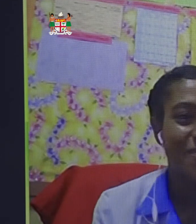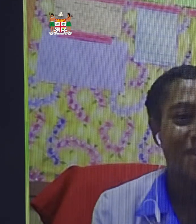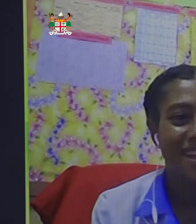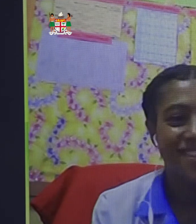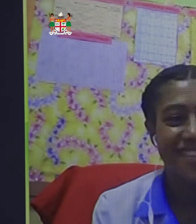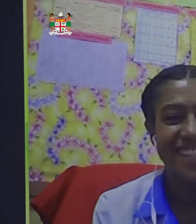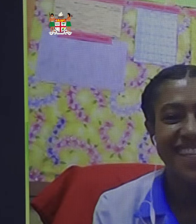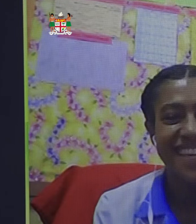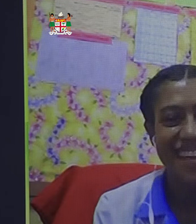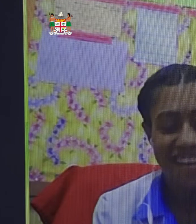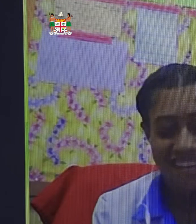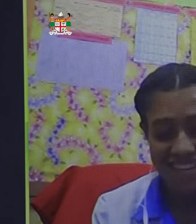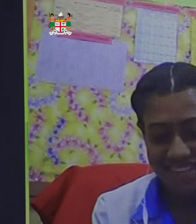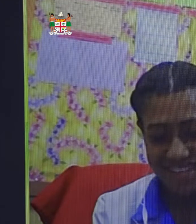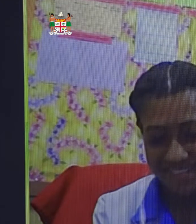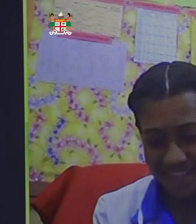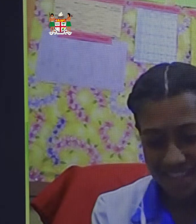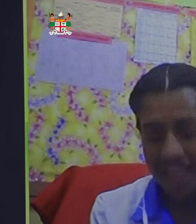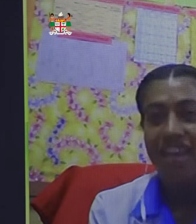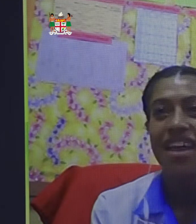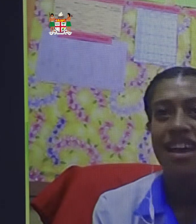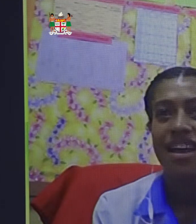well, everyone else who's listening.